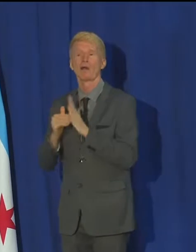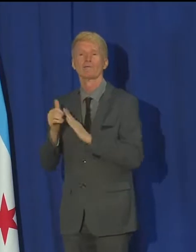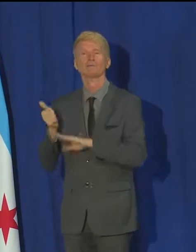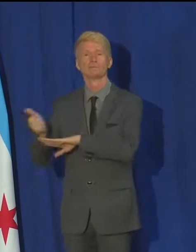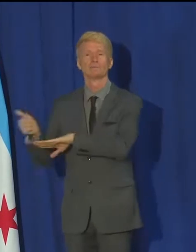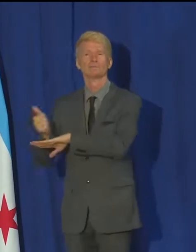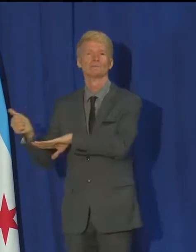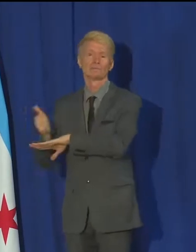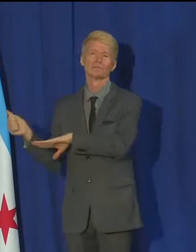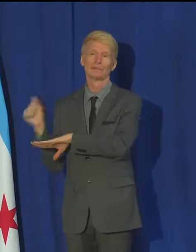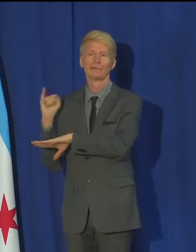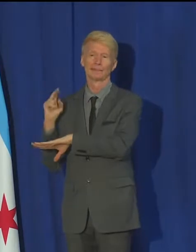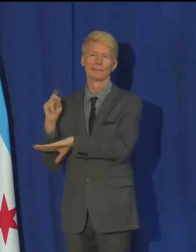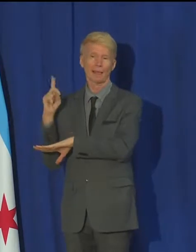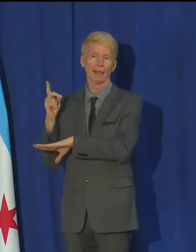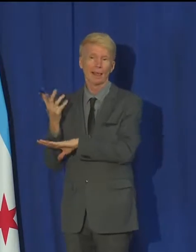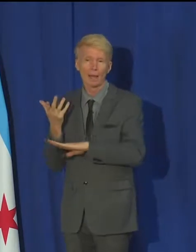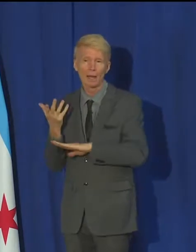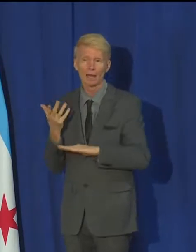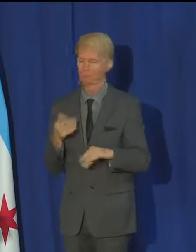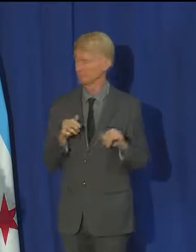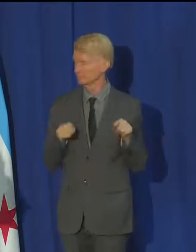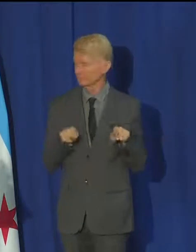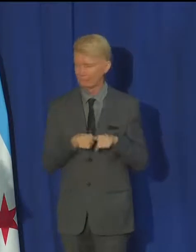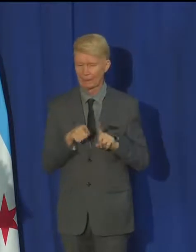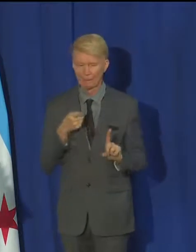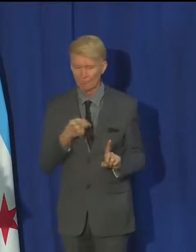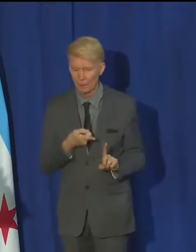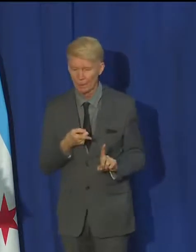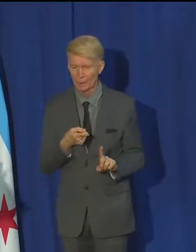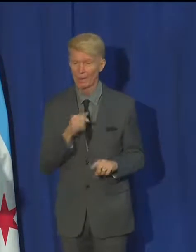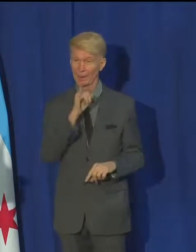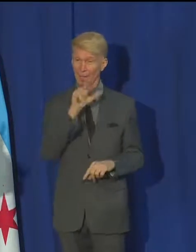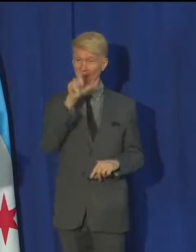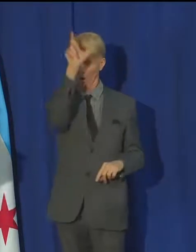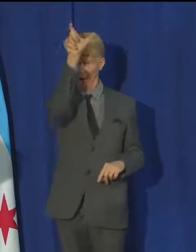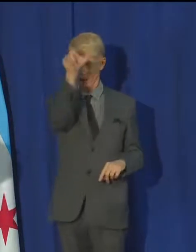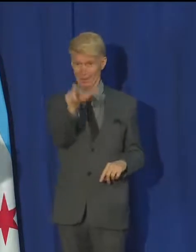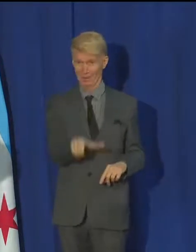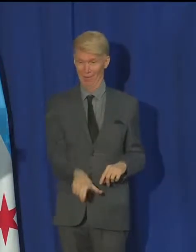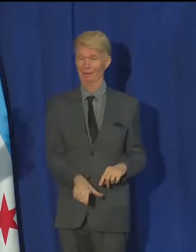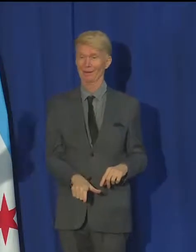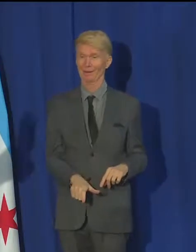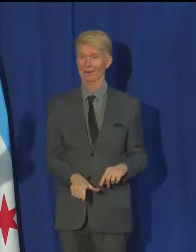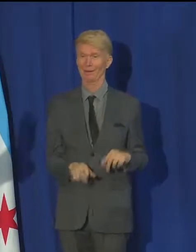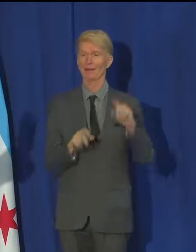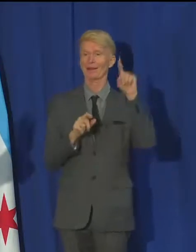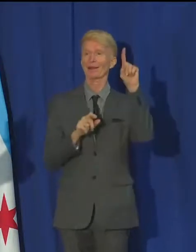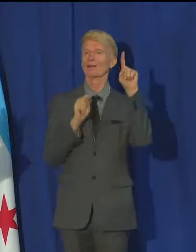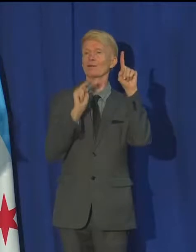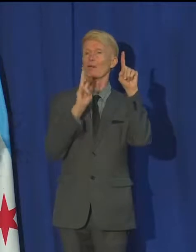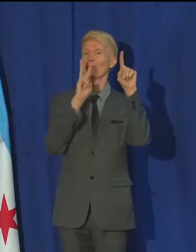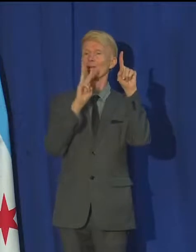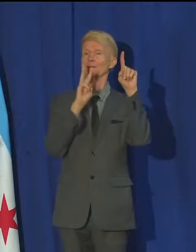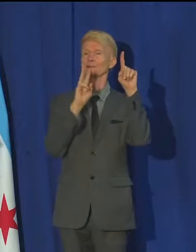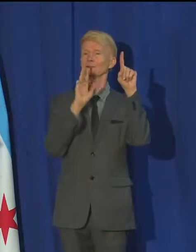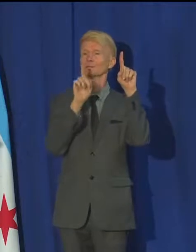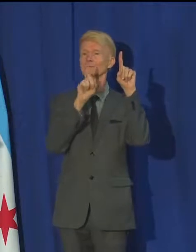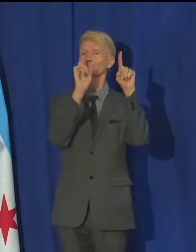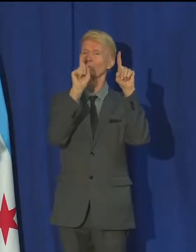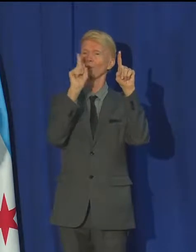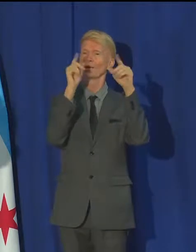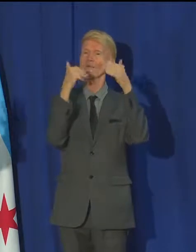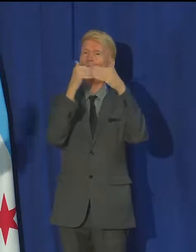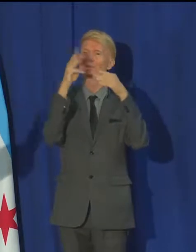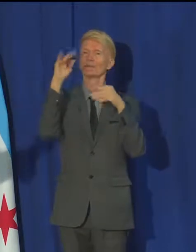the border. And, you know, in the same way, if you look at the state of Illinois, the Northwest region, the one that